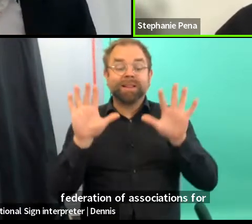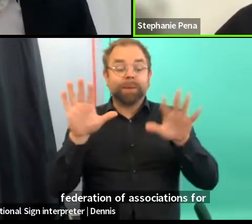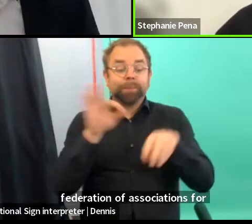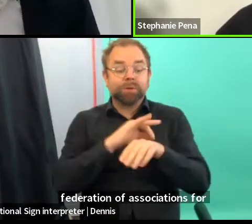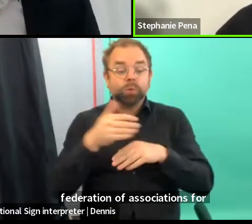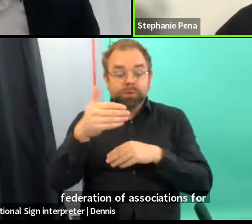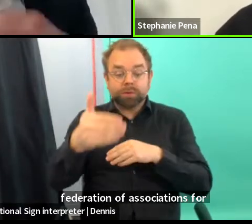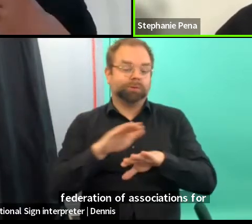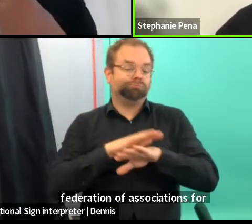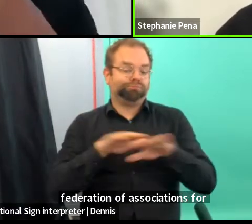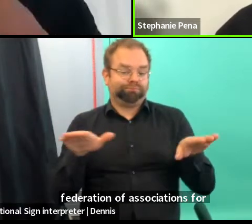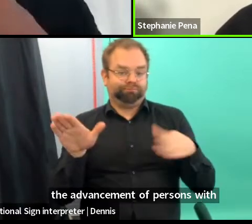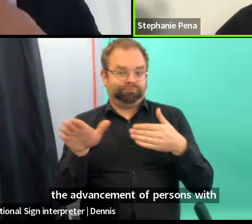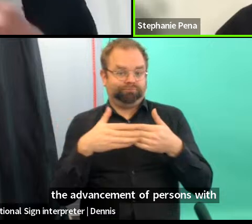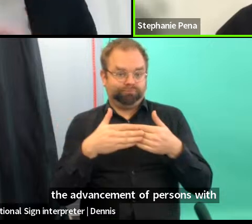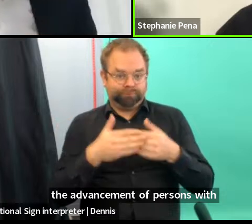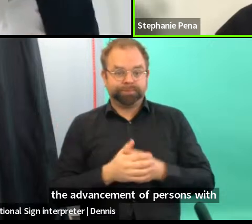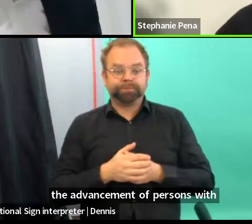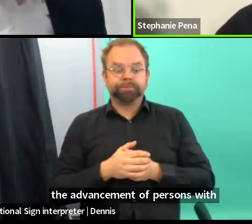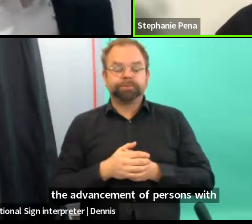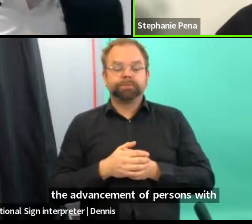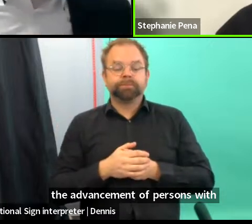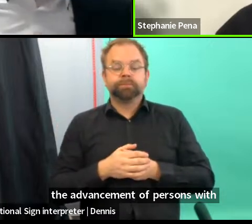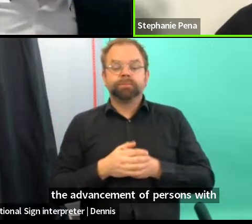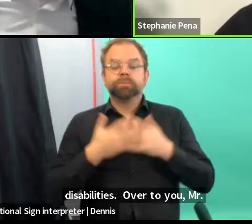Over to you, Mr. Umaru.